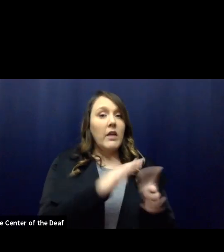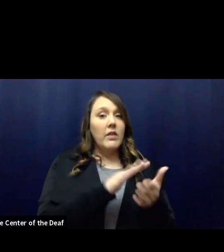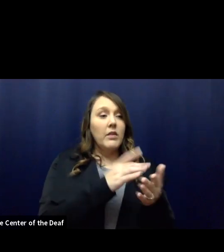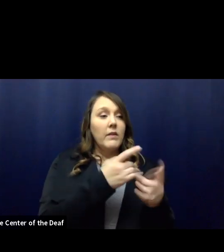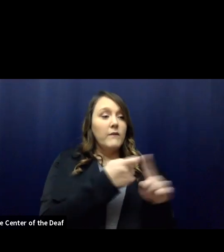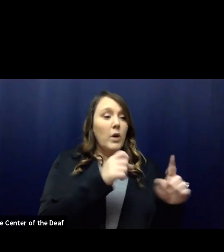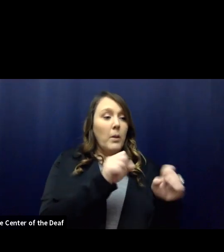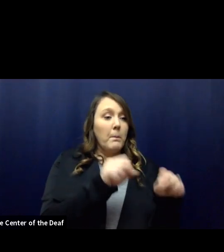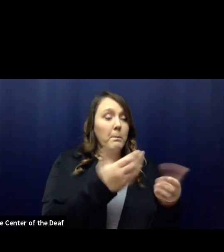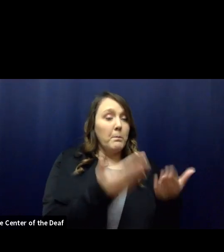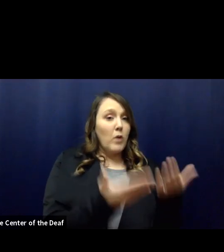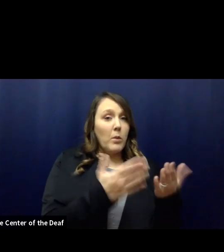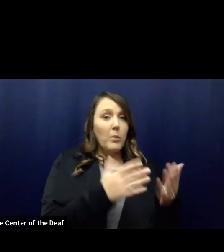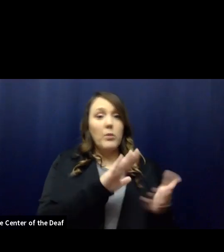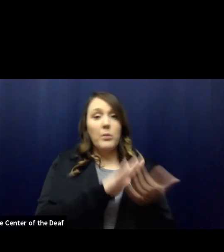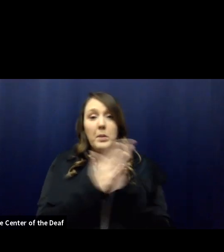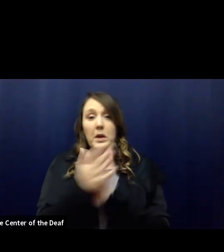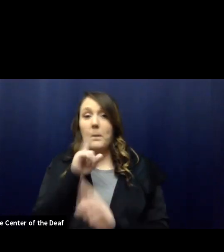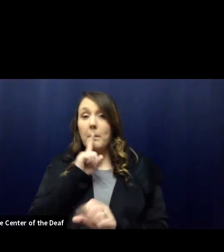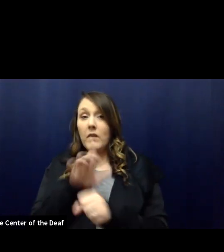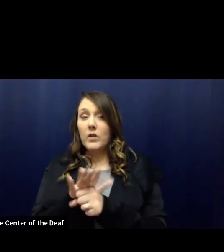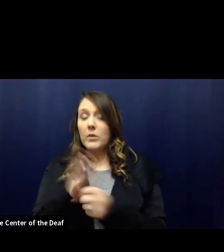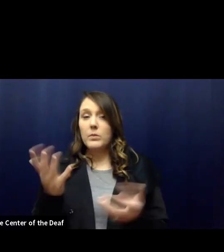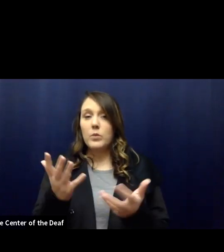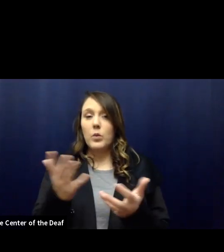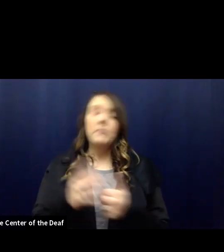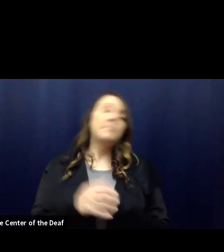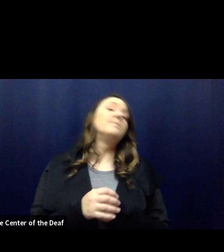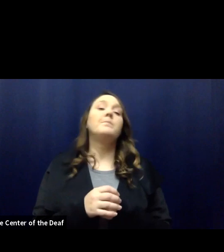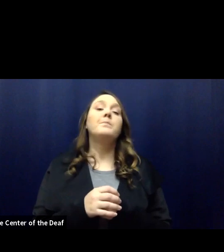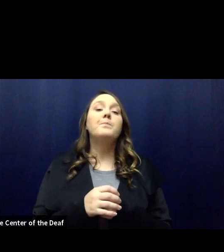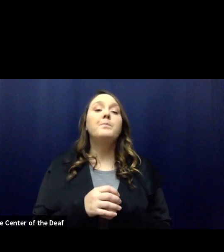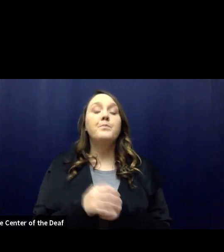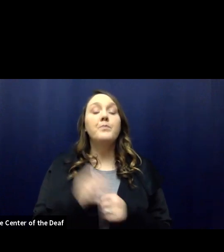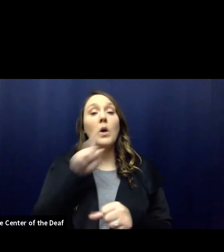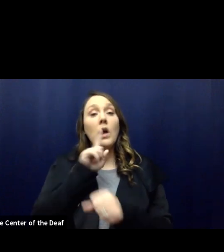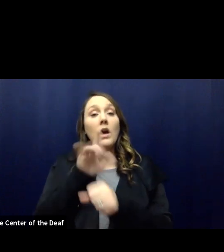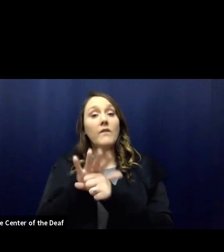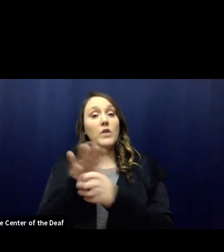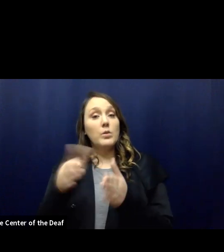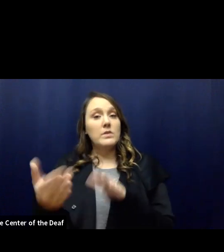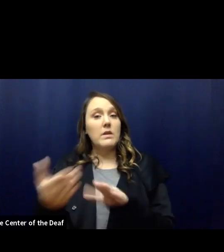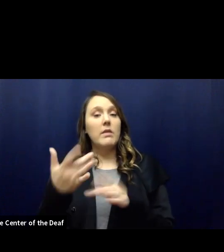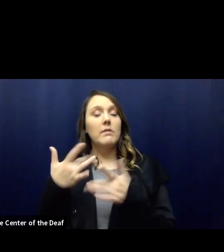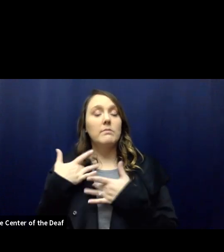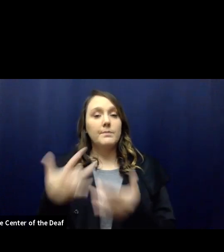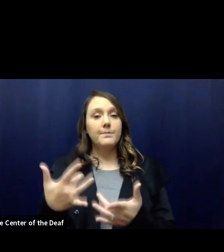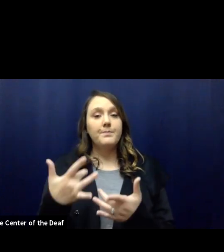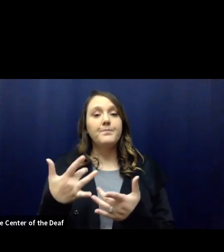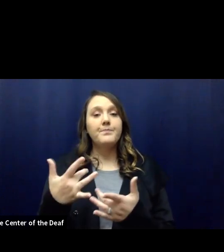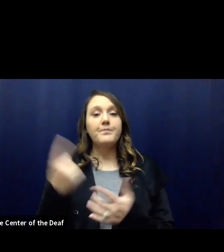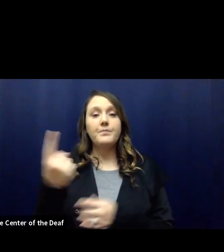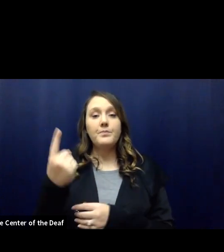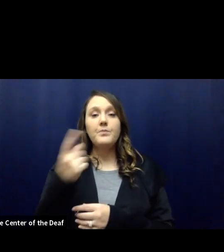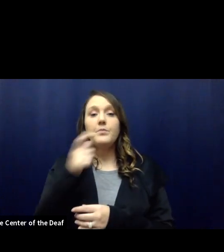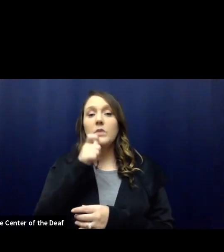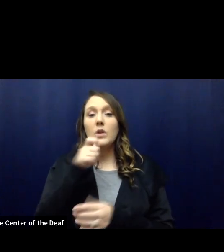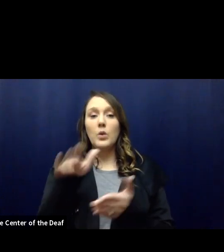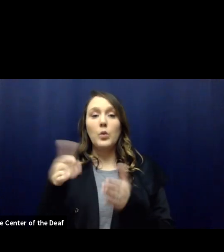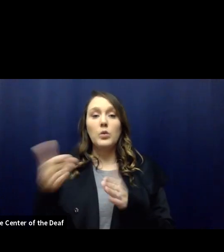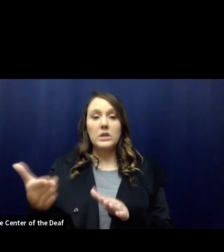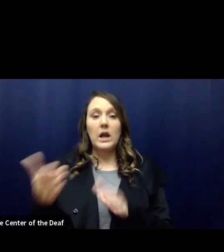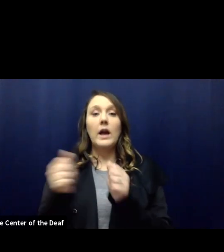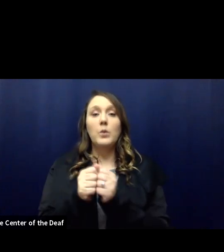and what is the time frame on that? So a confirmed death typically is somebody who did die with